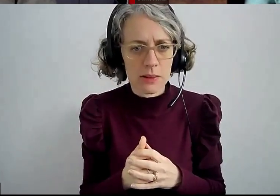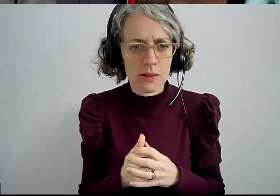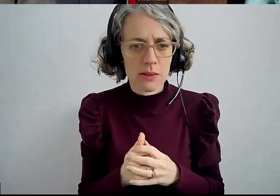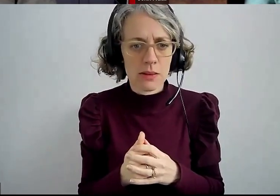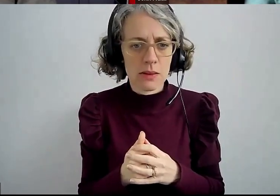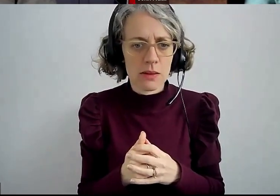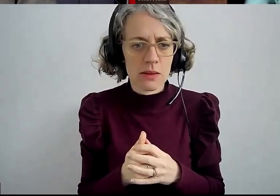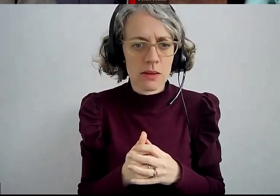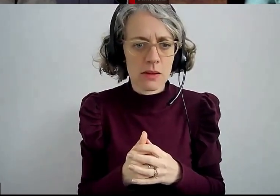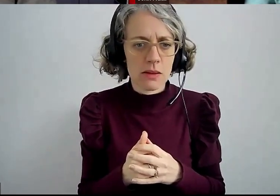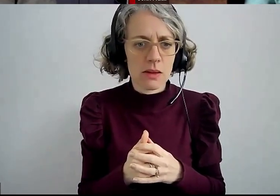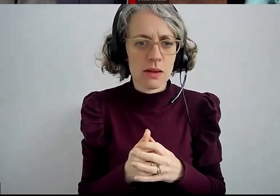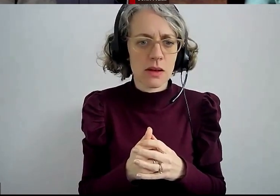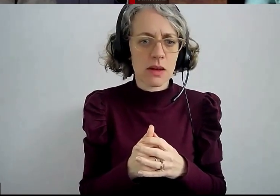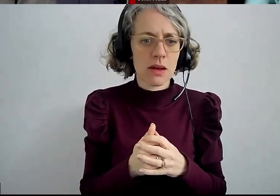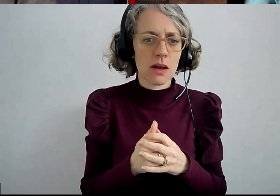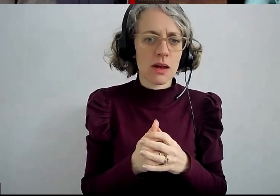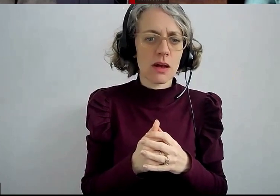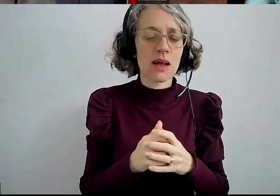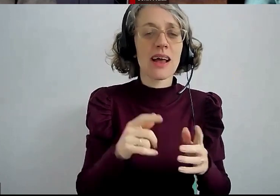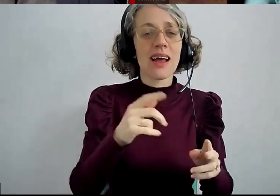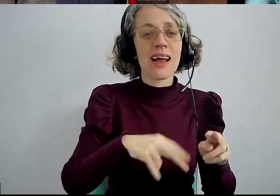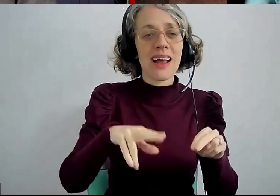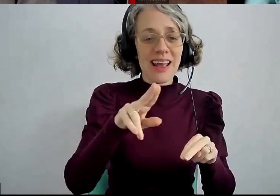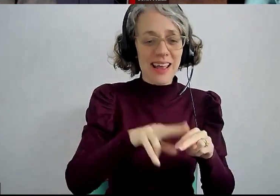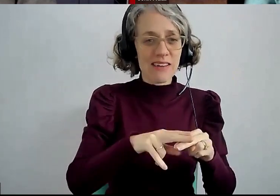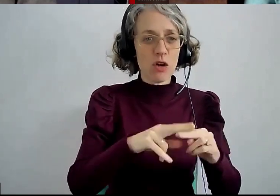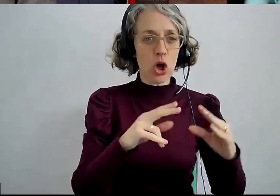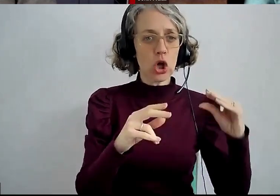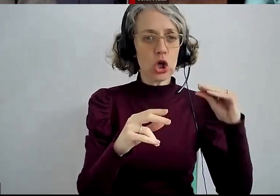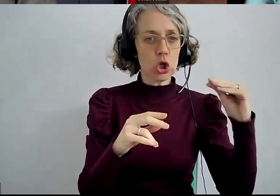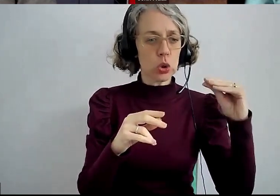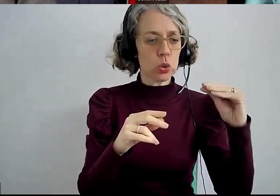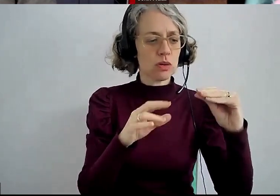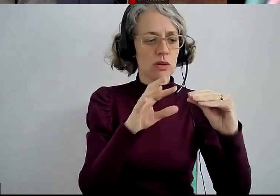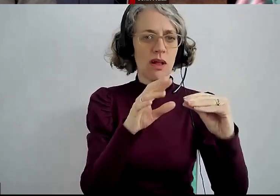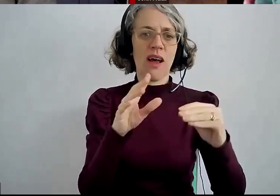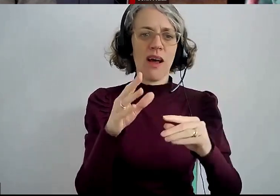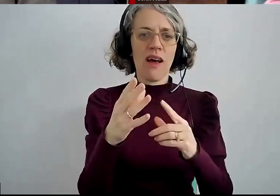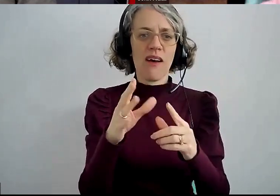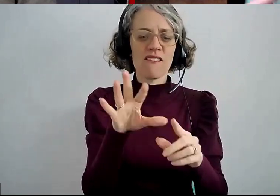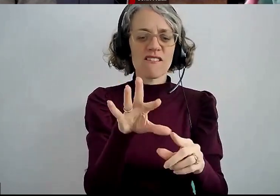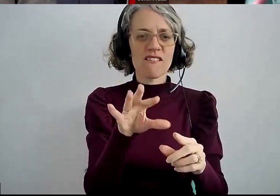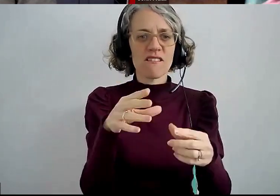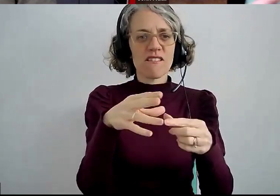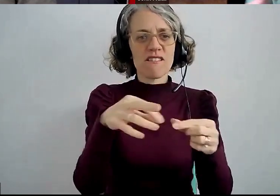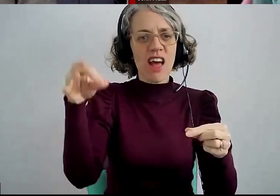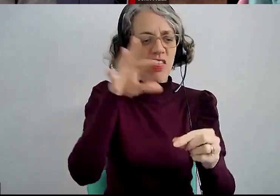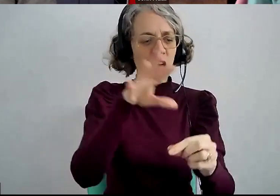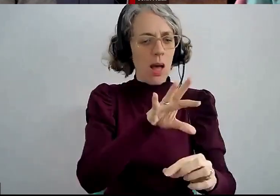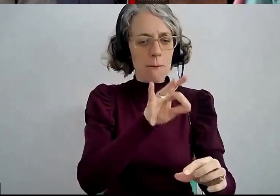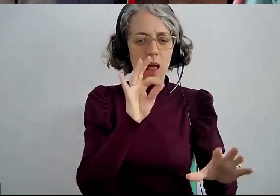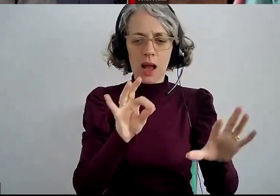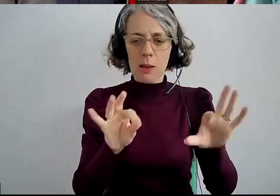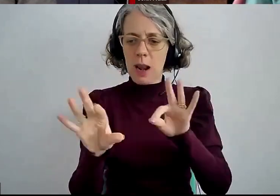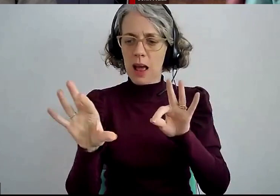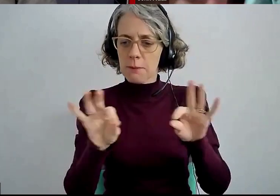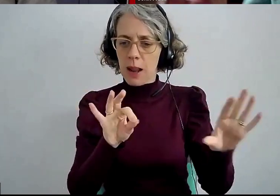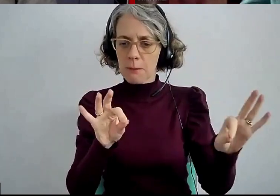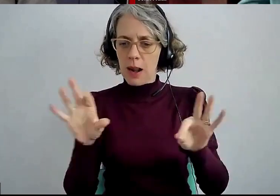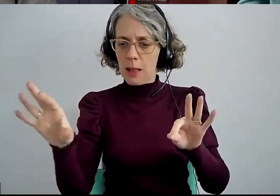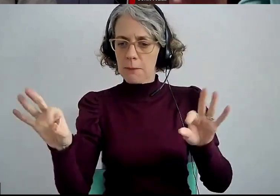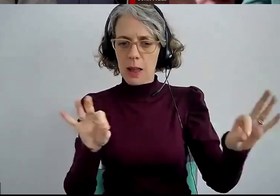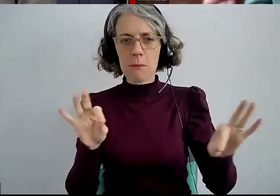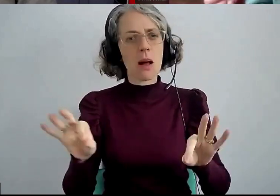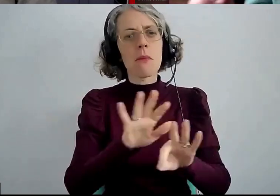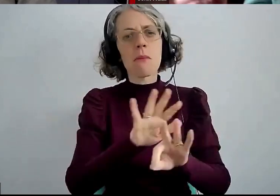pluck feathers from every passing goose, but don't rely on any one.